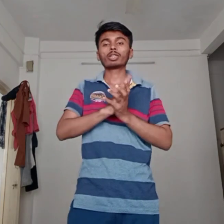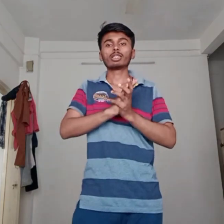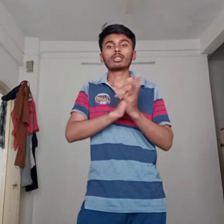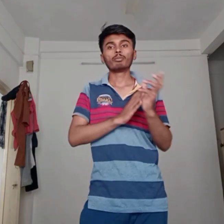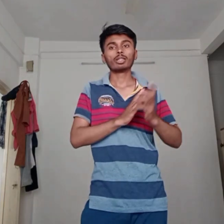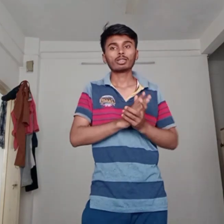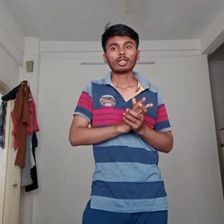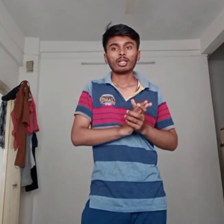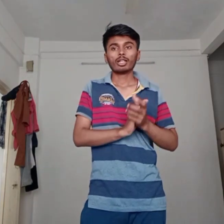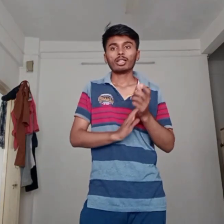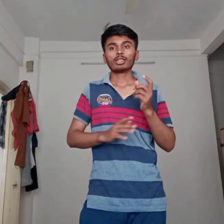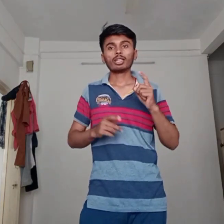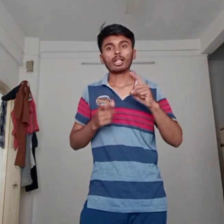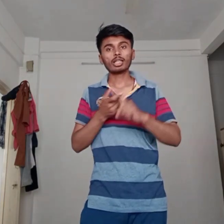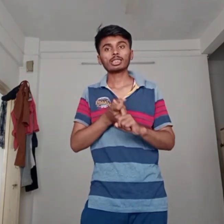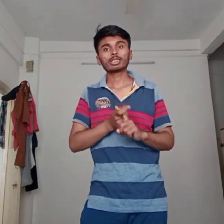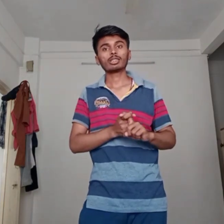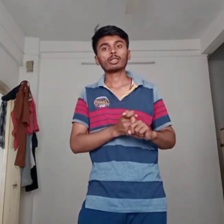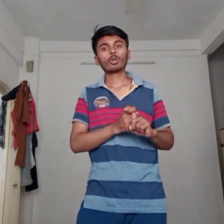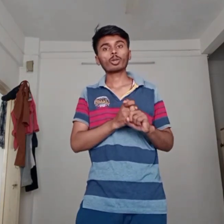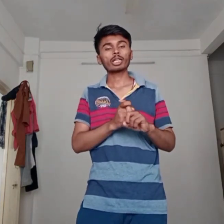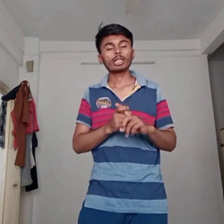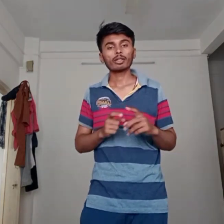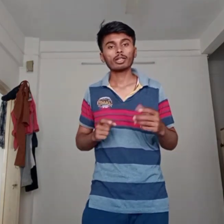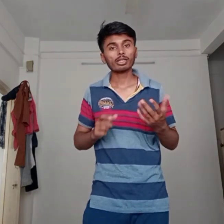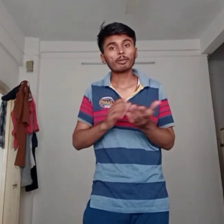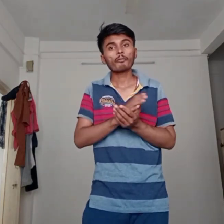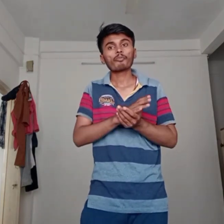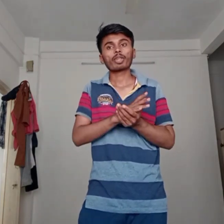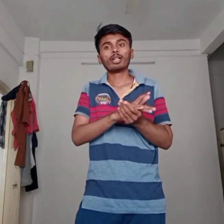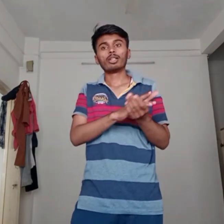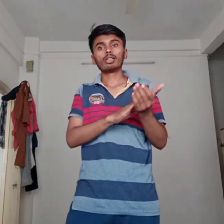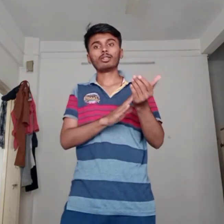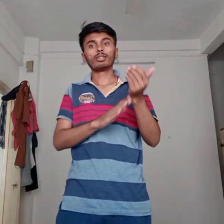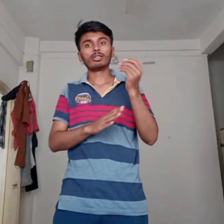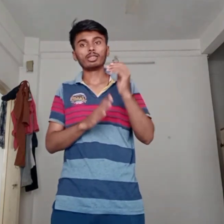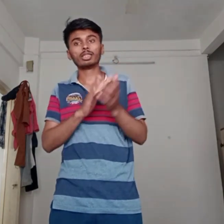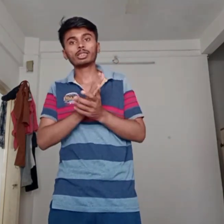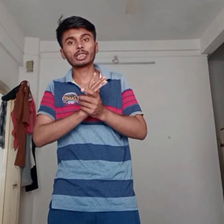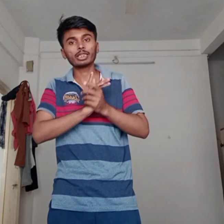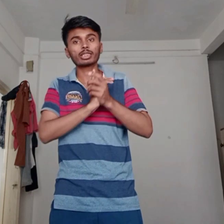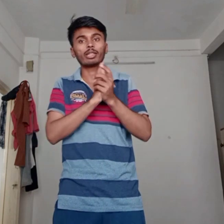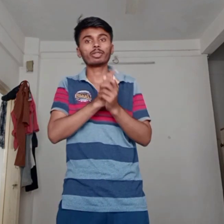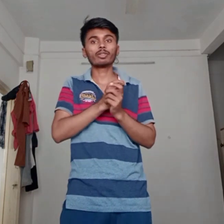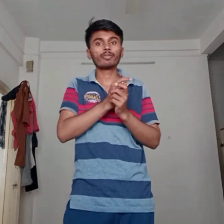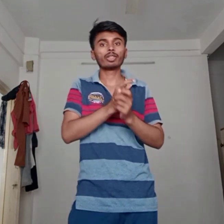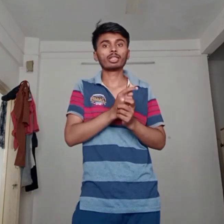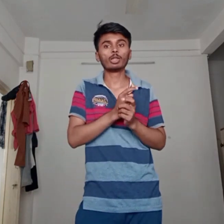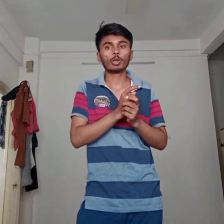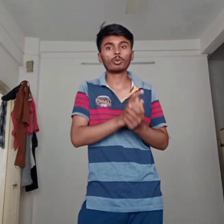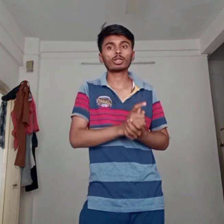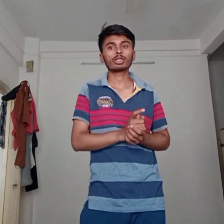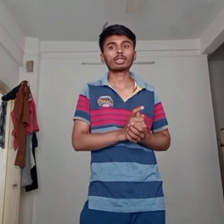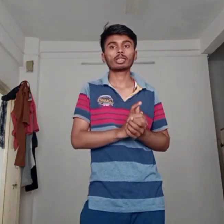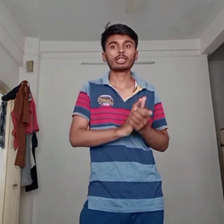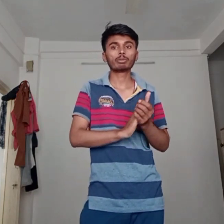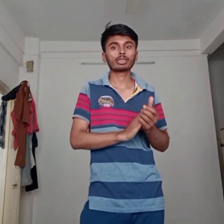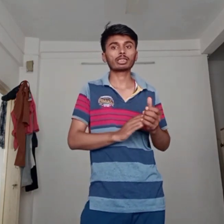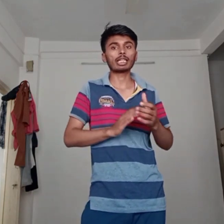the blood. The heart is located in the chest cavity with a lower tips